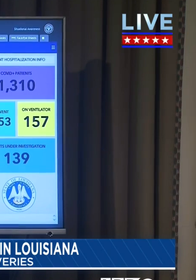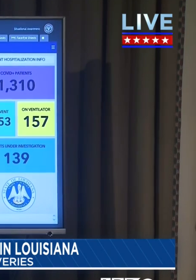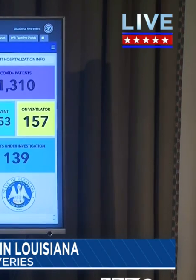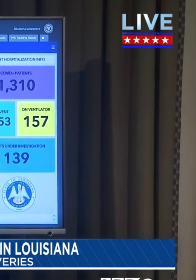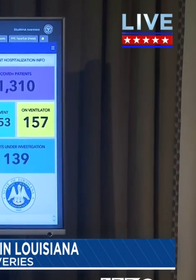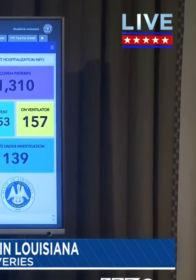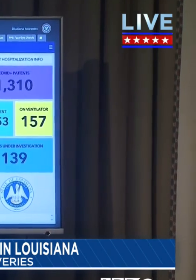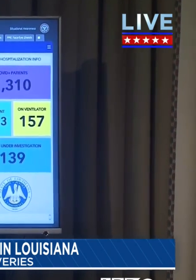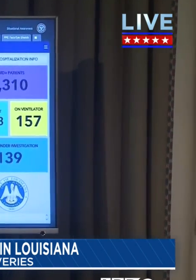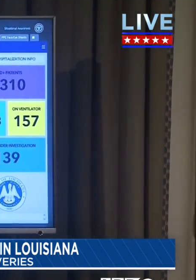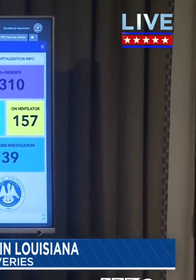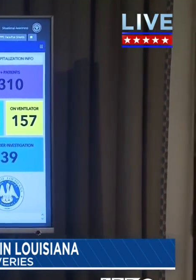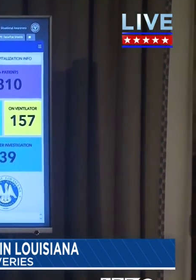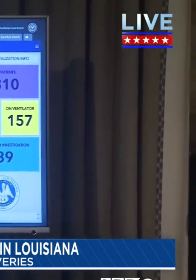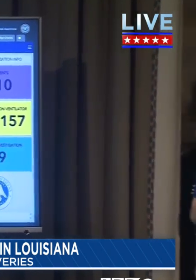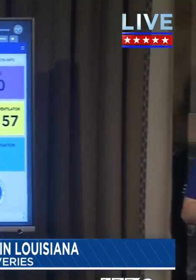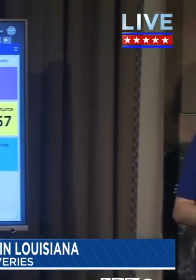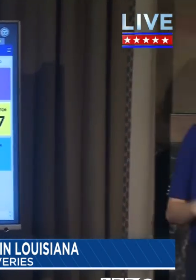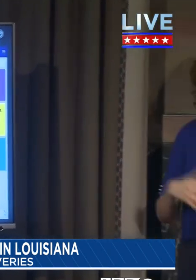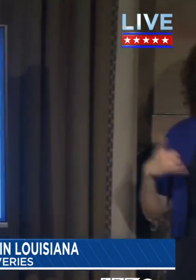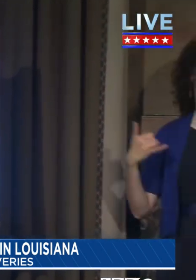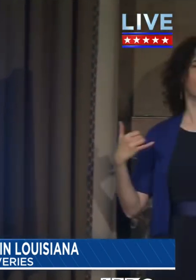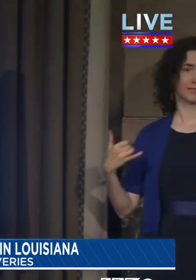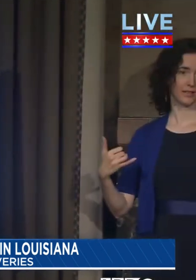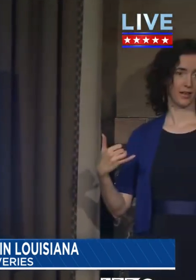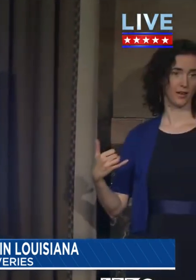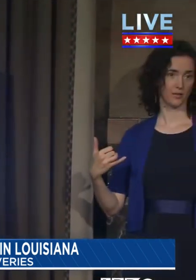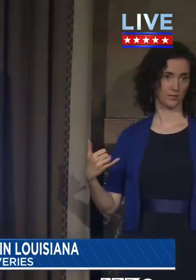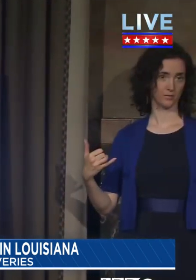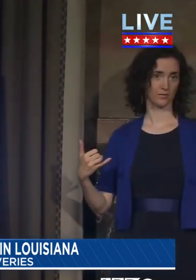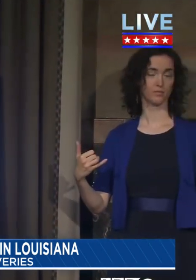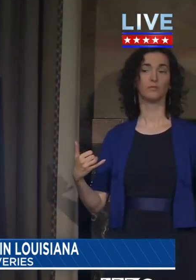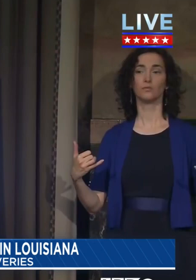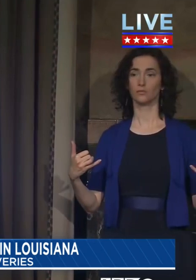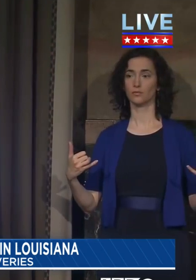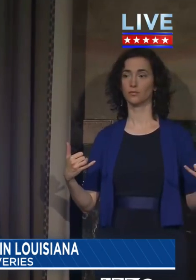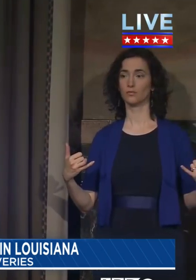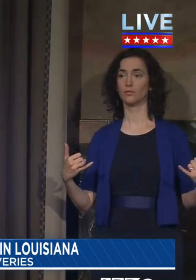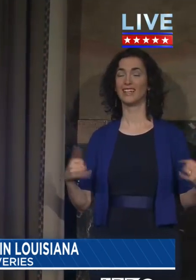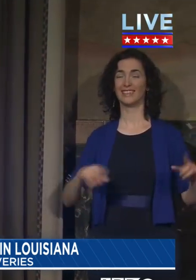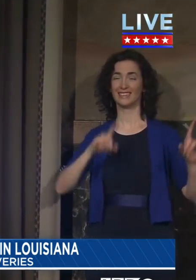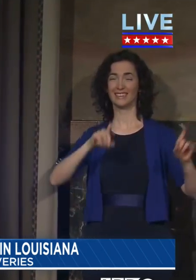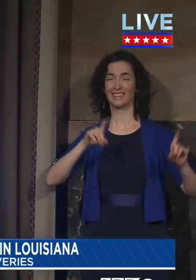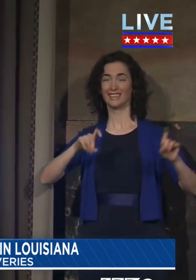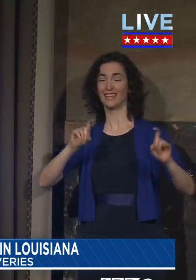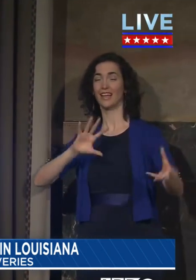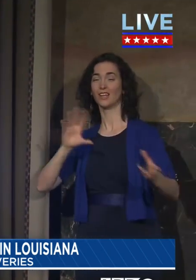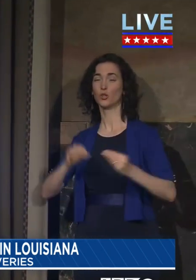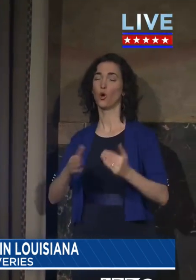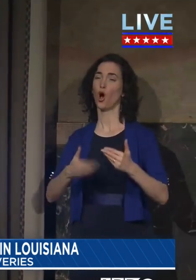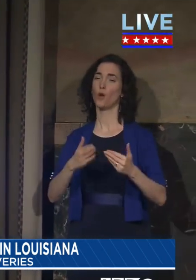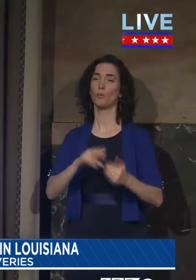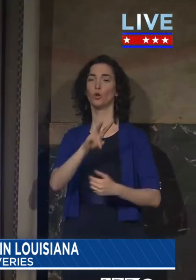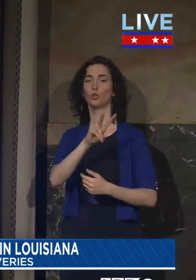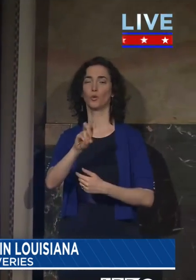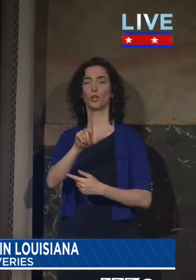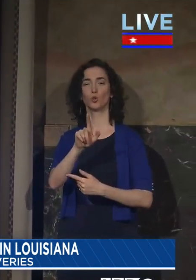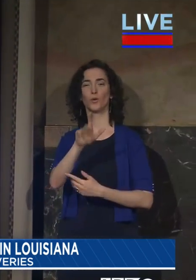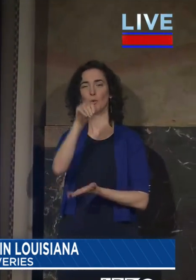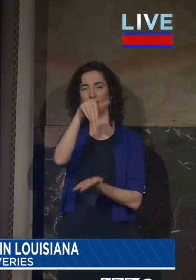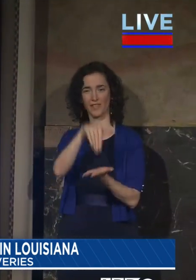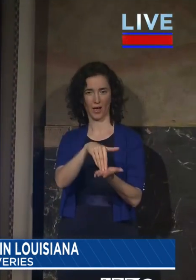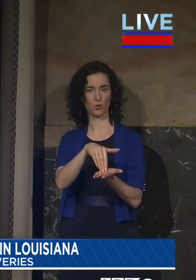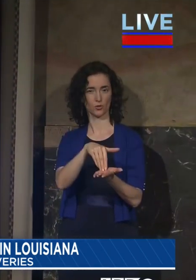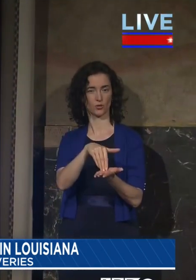We have now conducted and reported almost 221,000 tests in the state of Louisiana